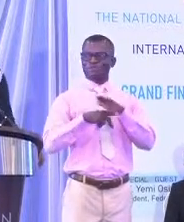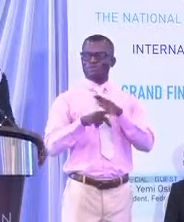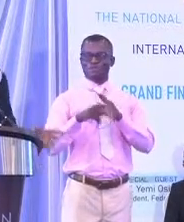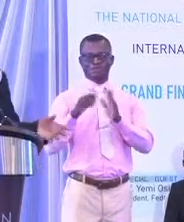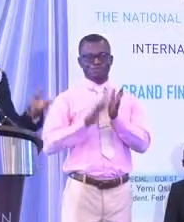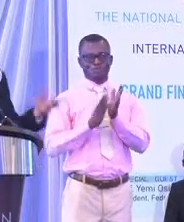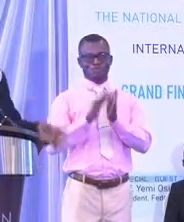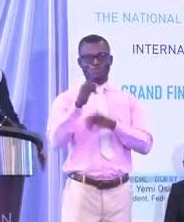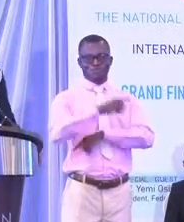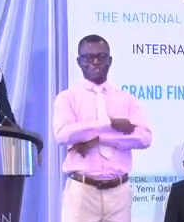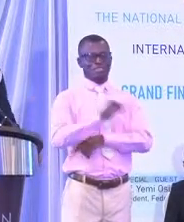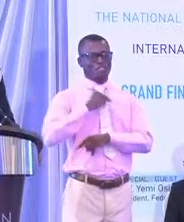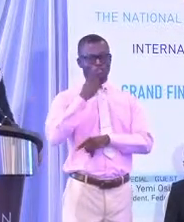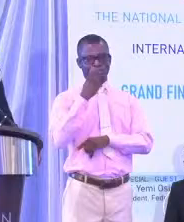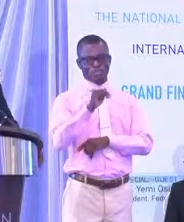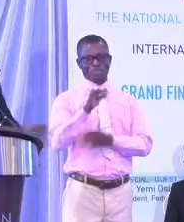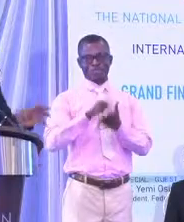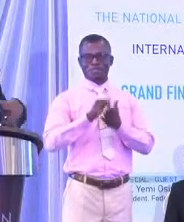them, I said, children,